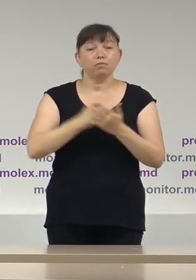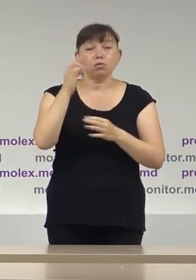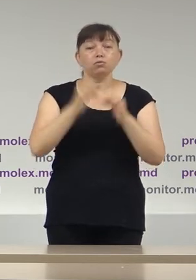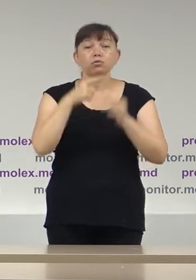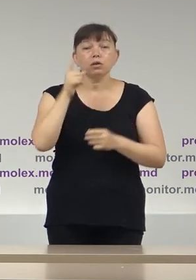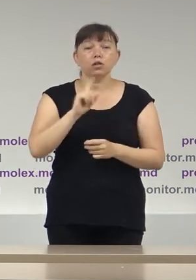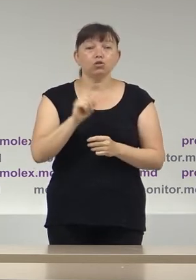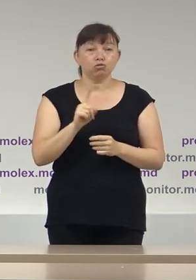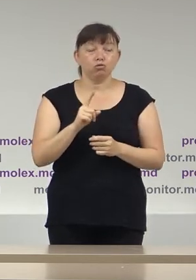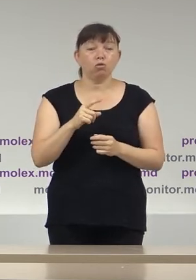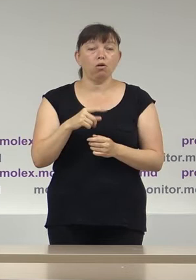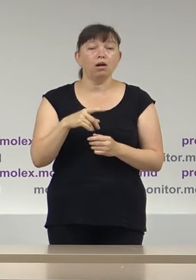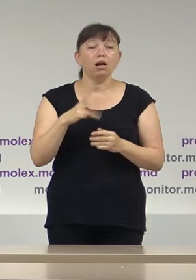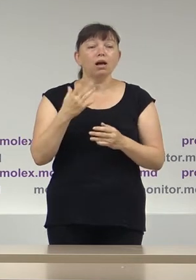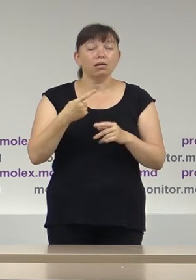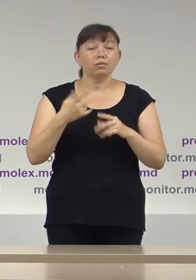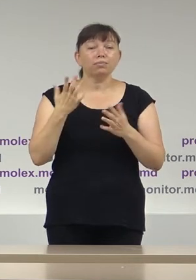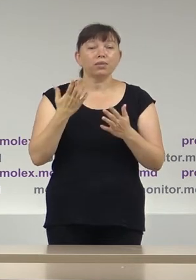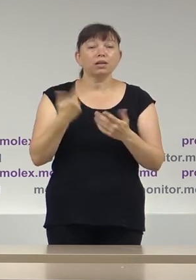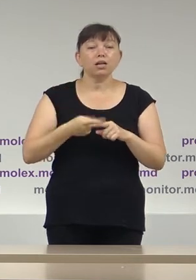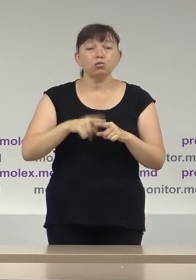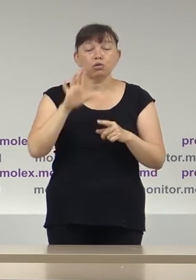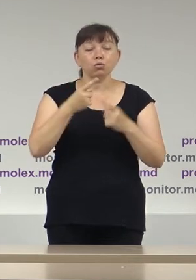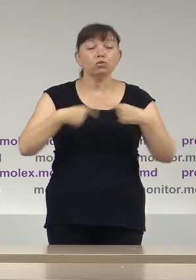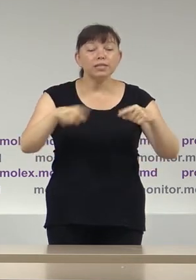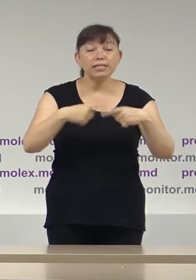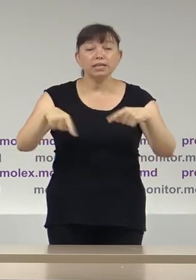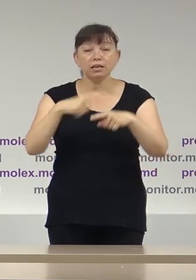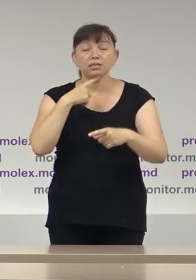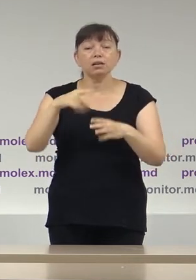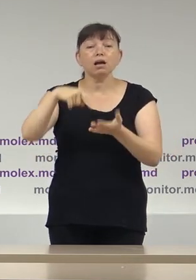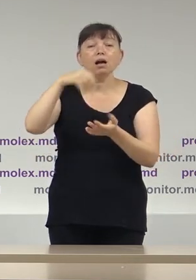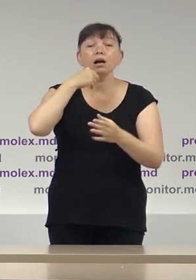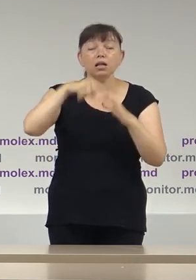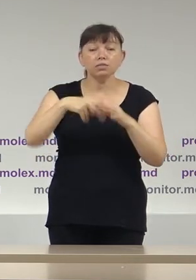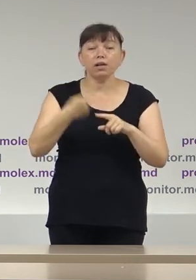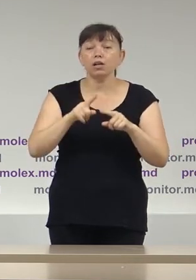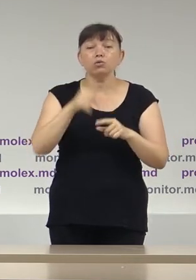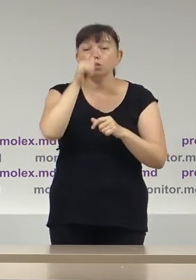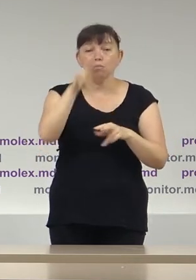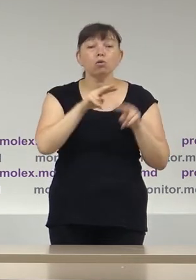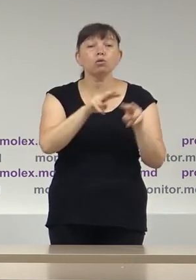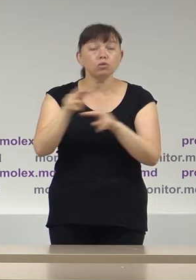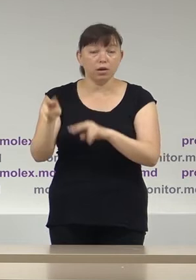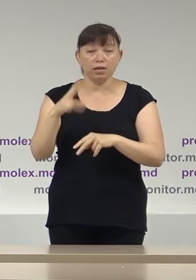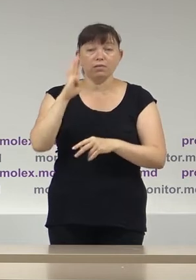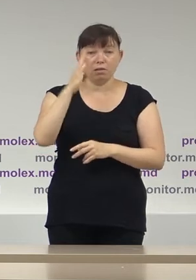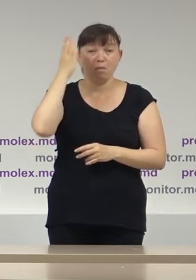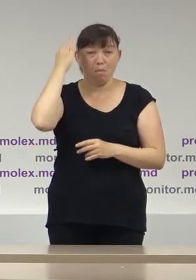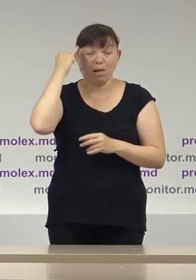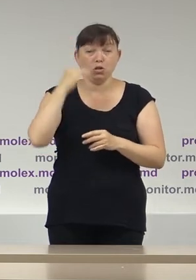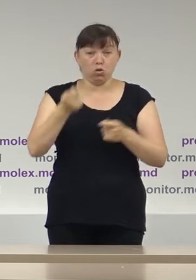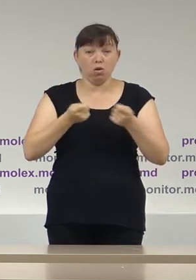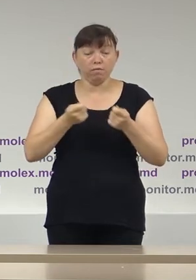third one, the court said that the establishment of polling stations by CEC on a territory that is not